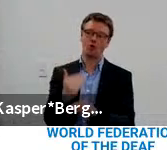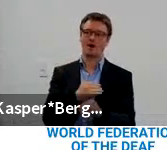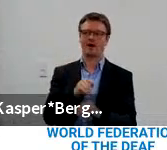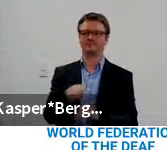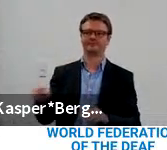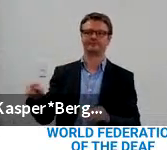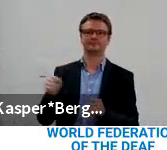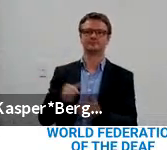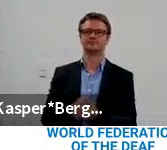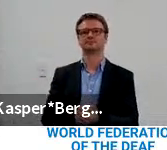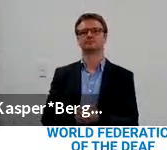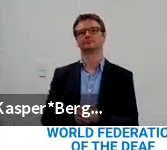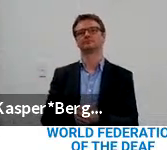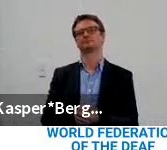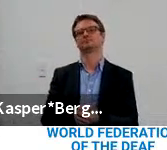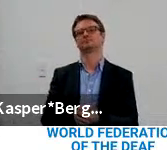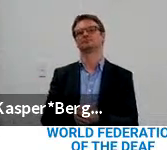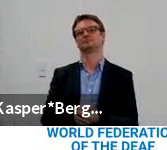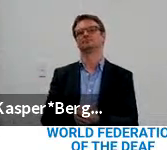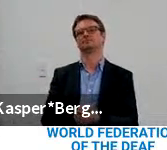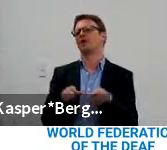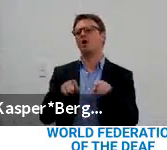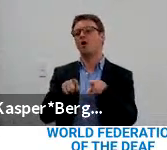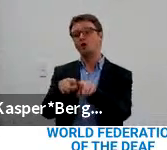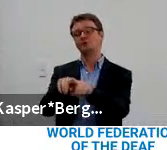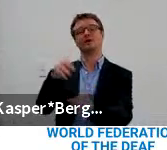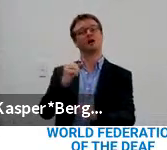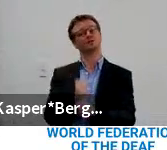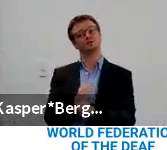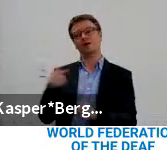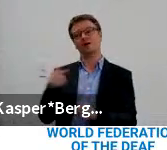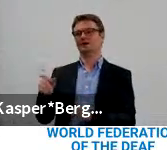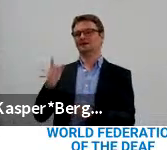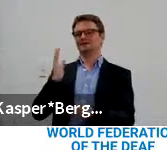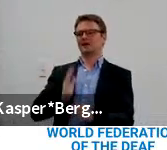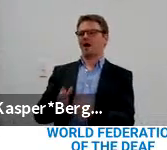and they can actually get the risk of dying.